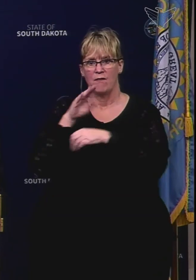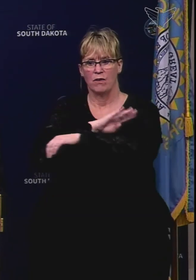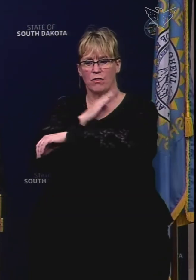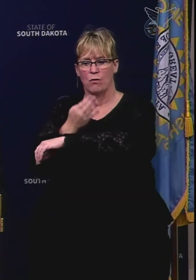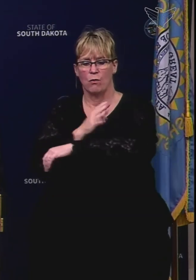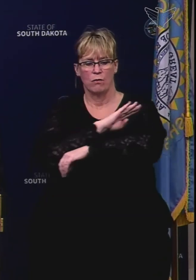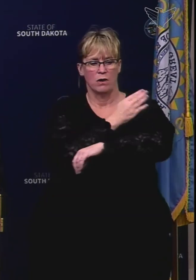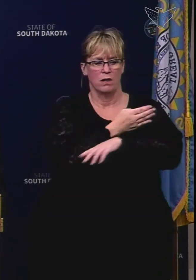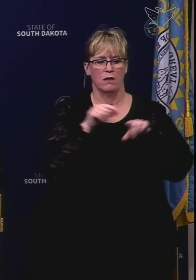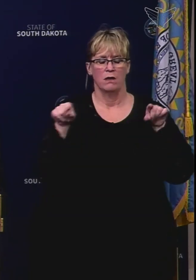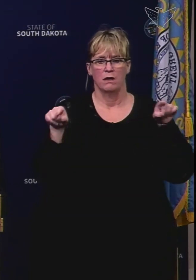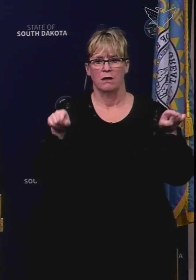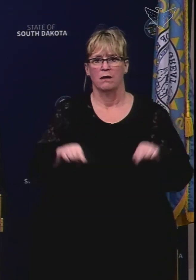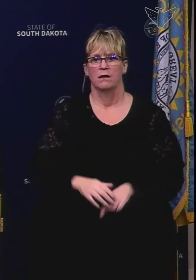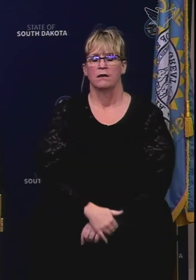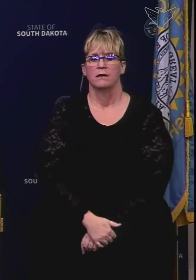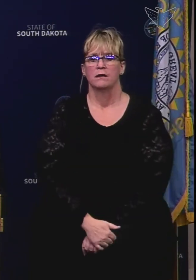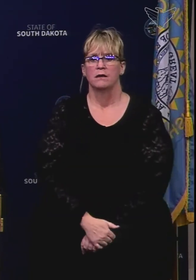over.